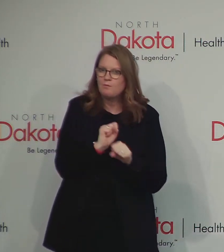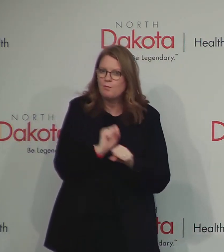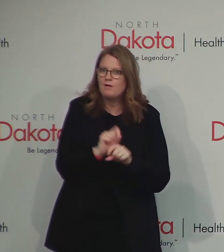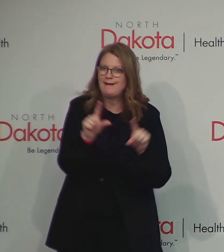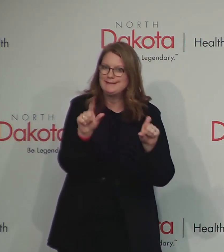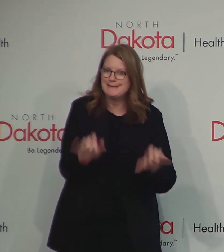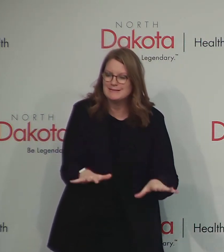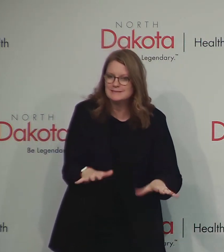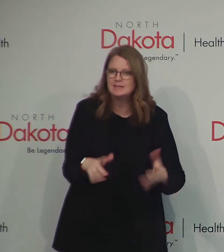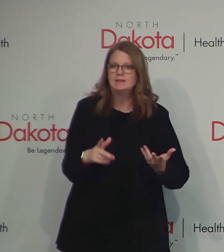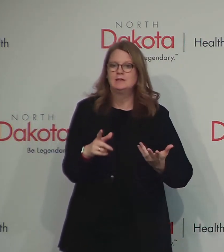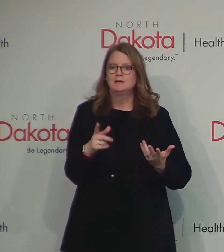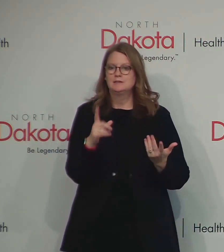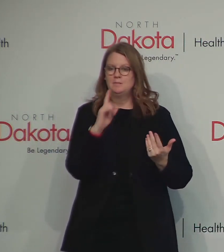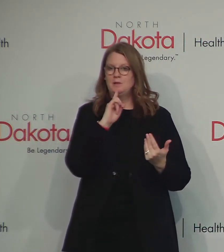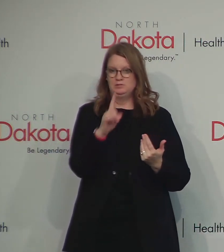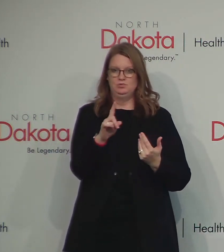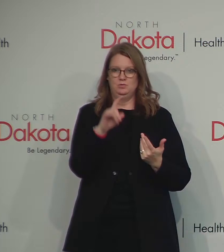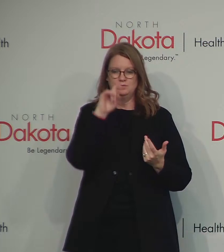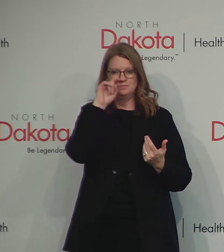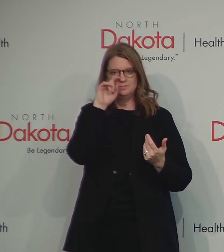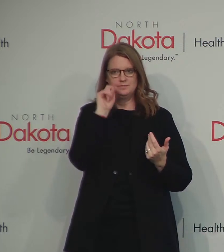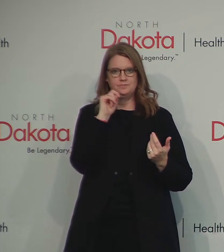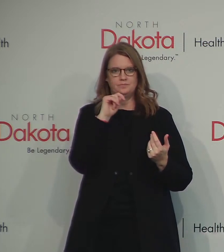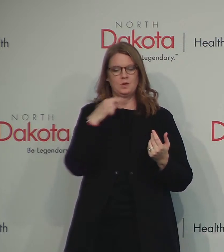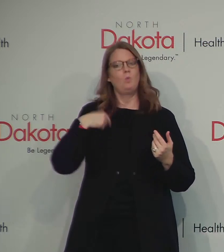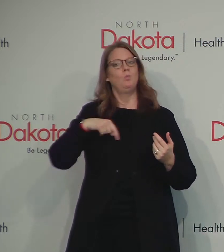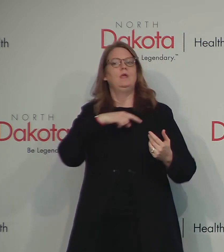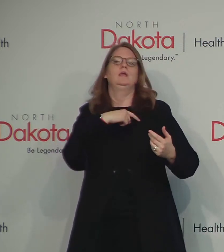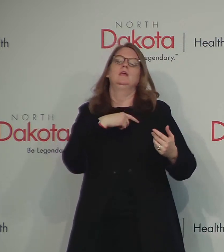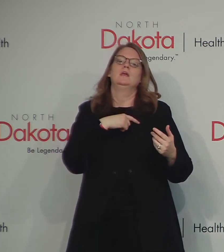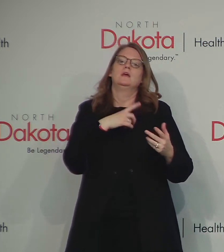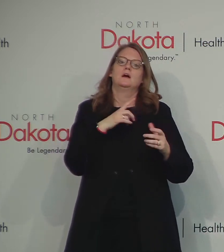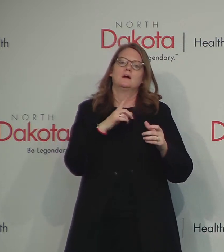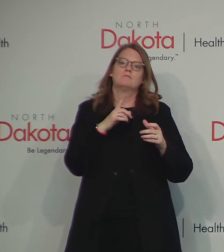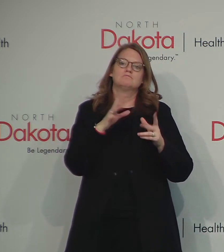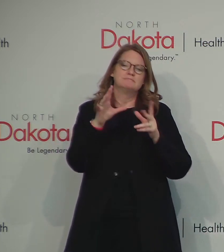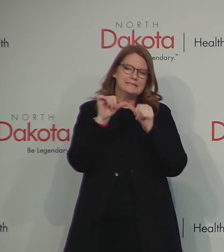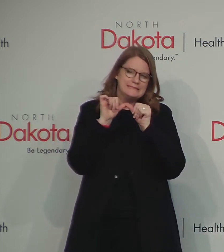testing to make sure that we can continue to maintain